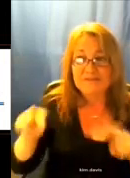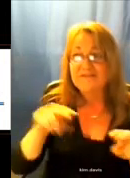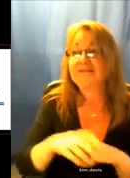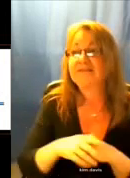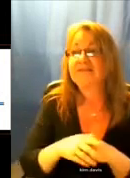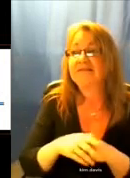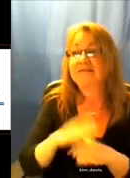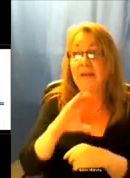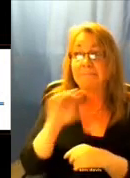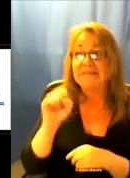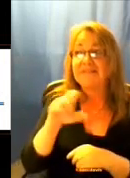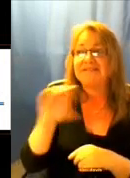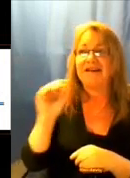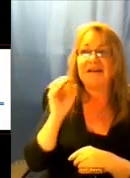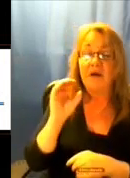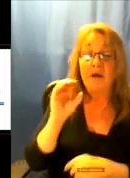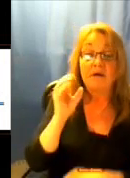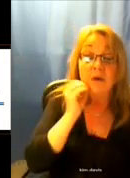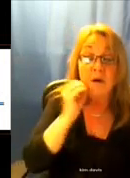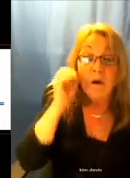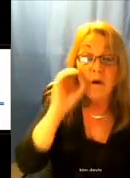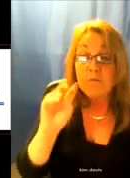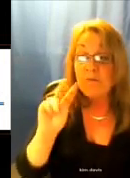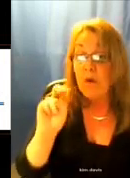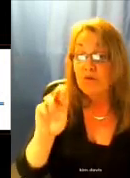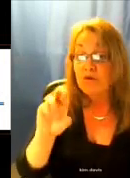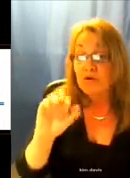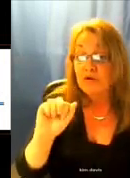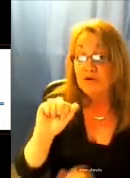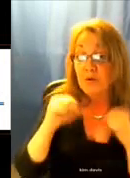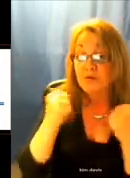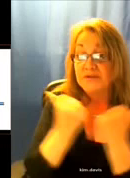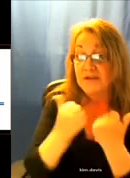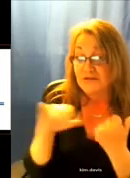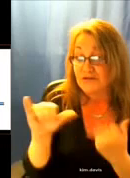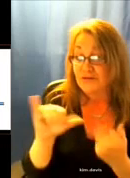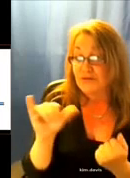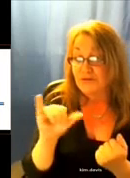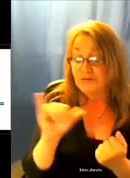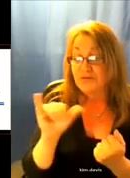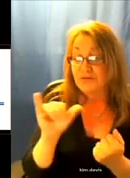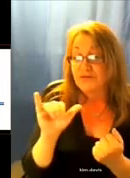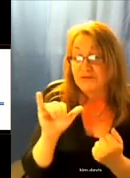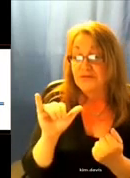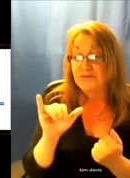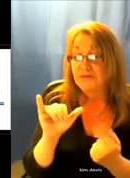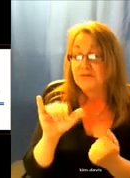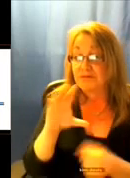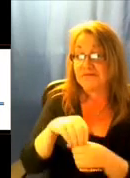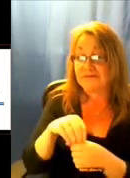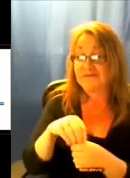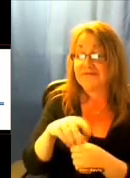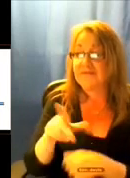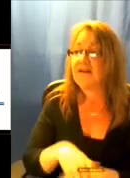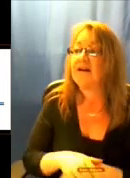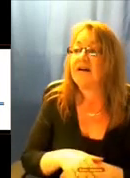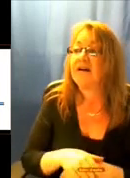or condo management supervisors or homeowner associations